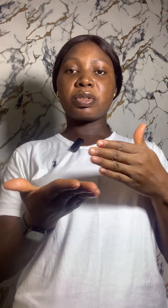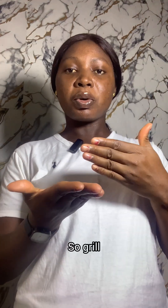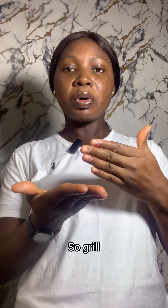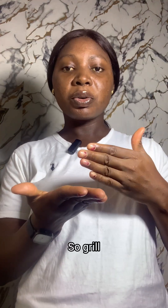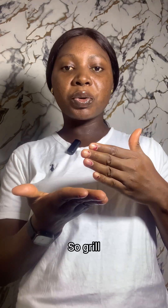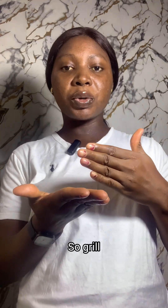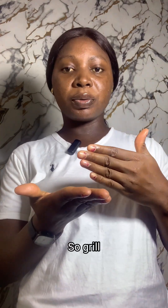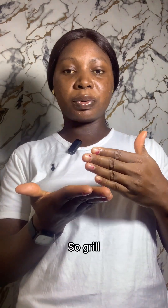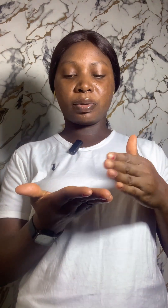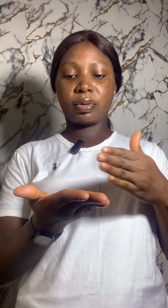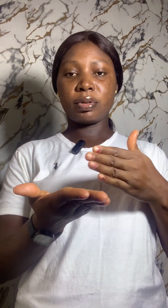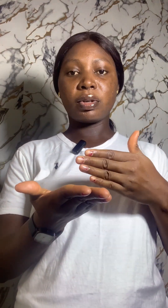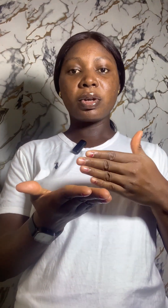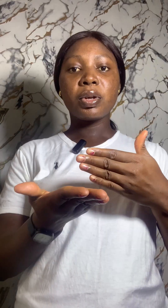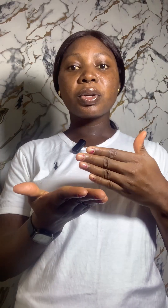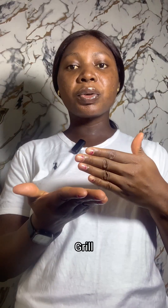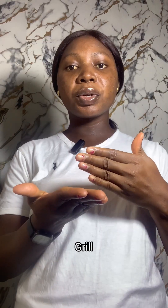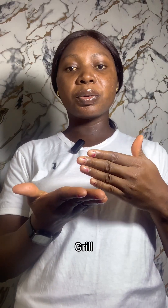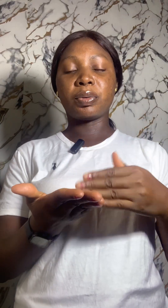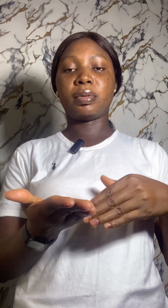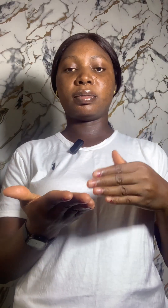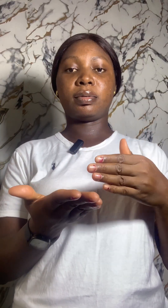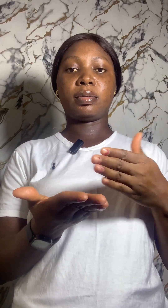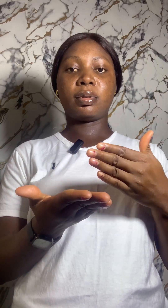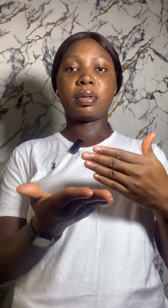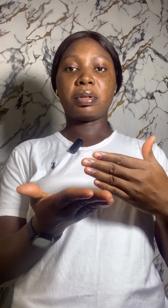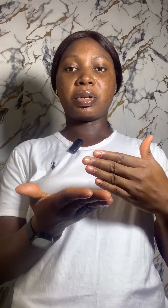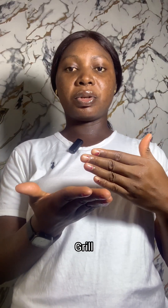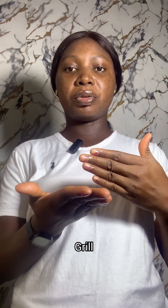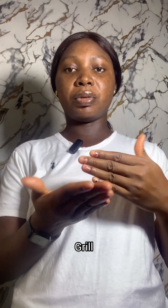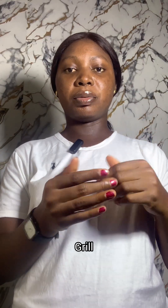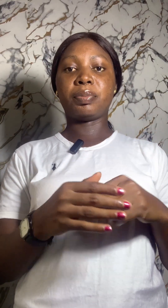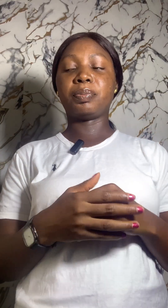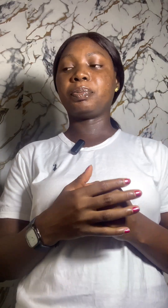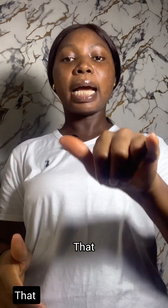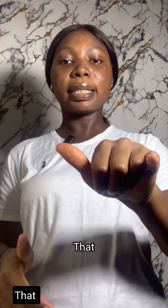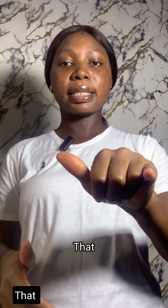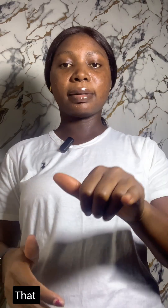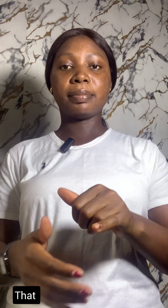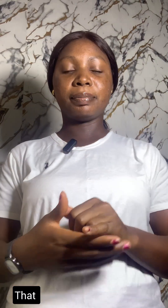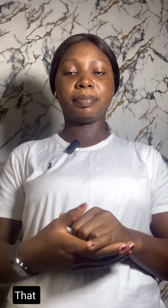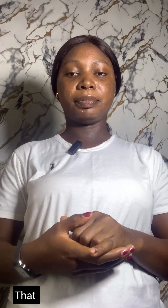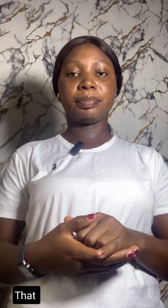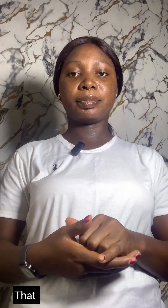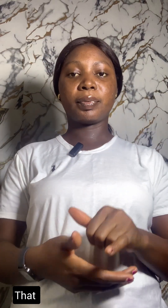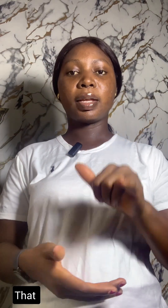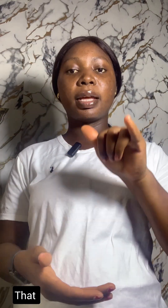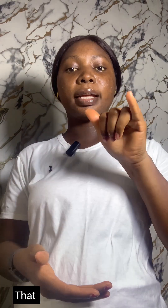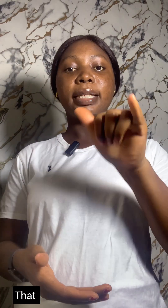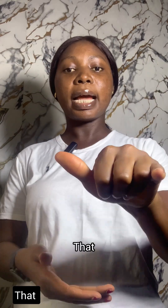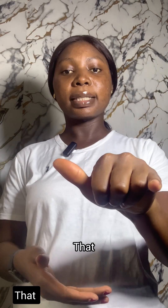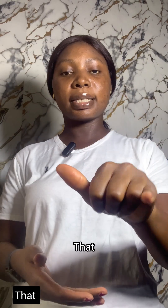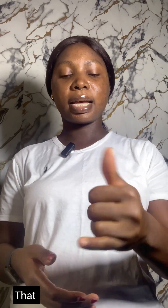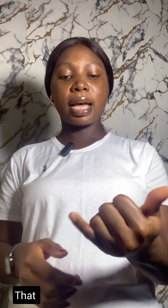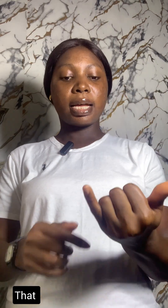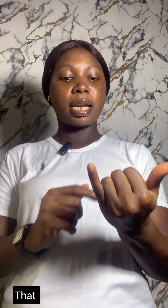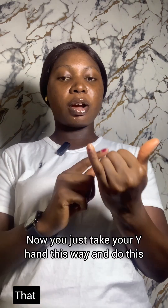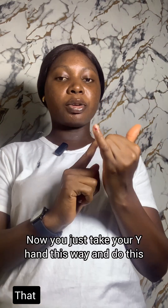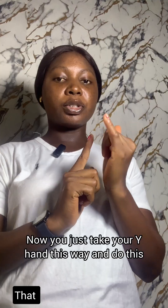So grill. Grill. Grill. Dart. Dart. Now you just